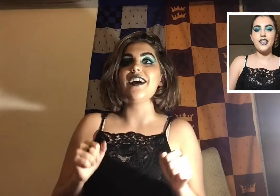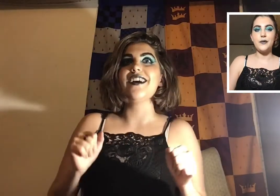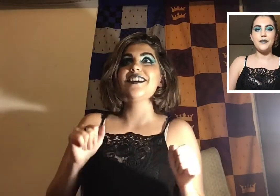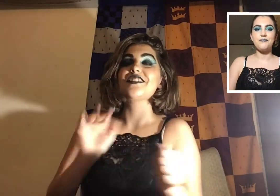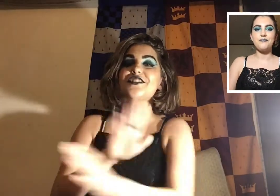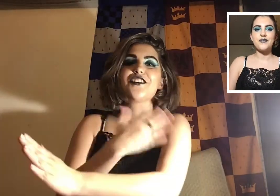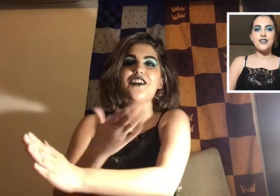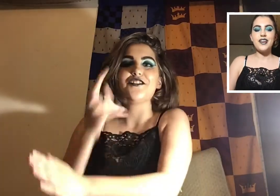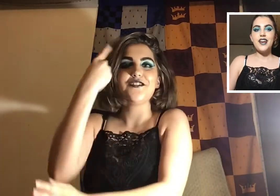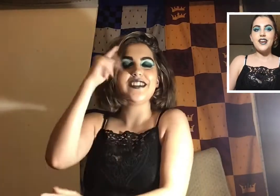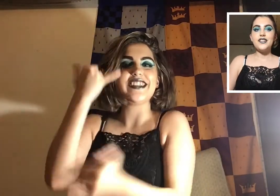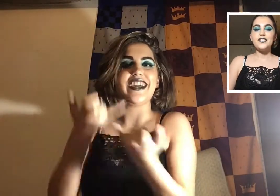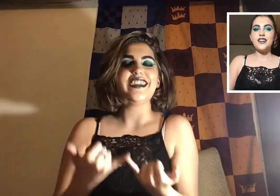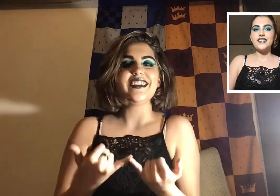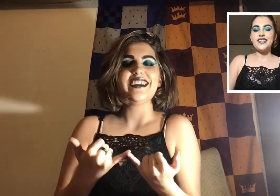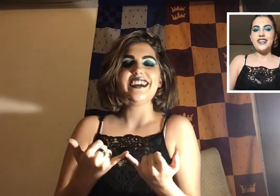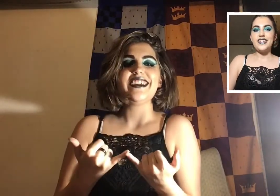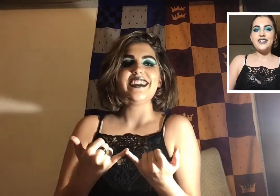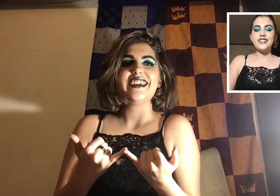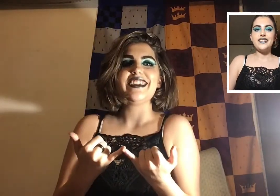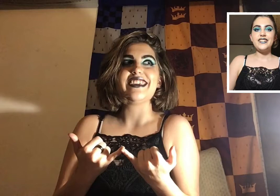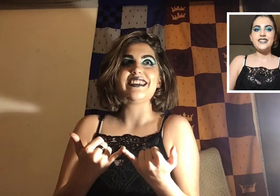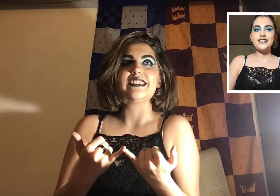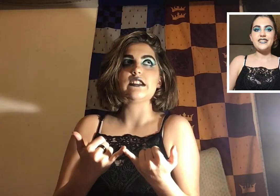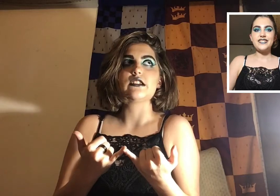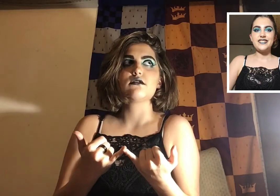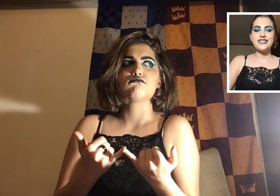Anyway, song today,